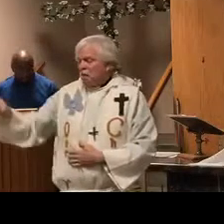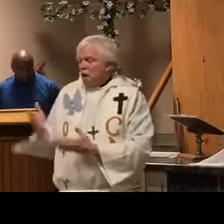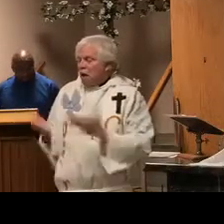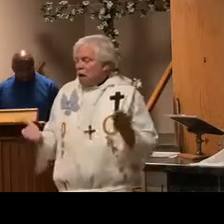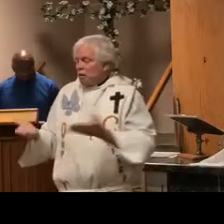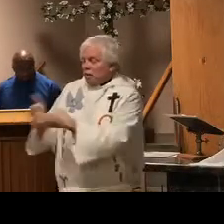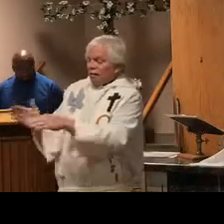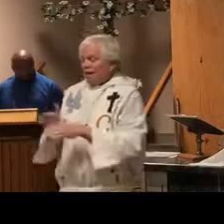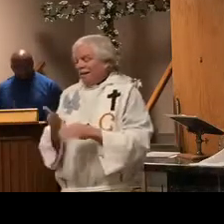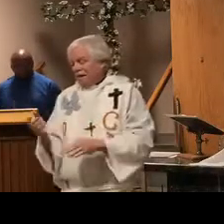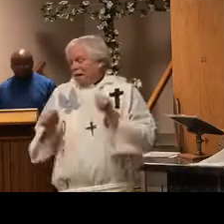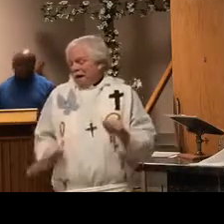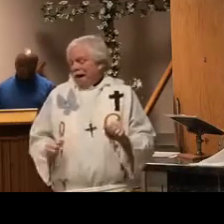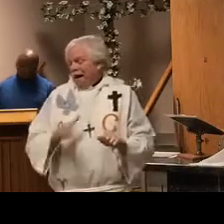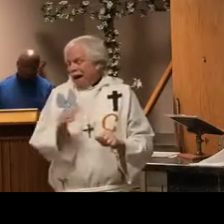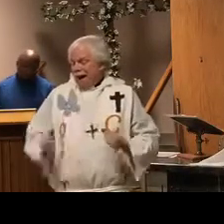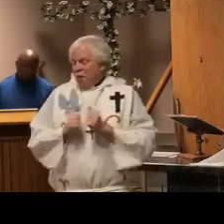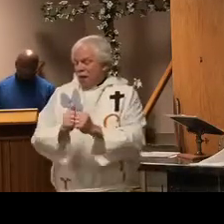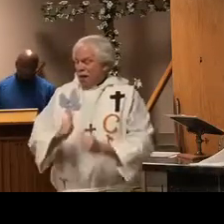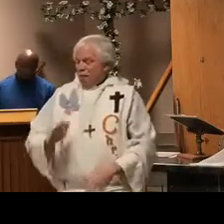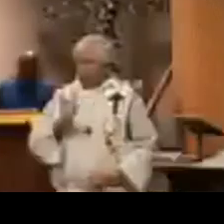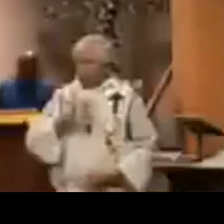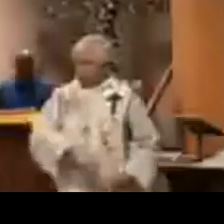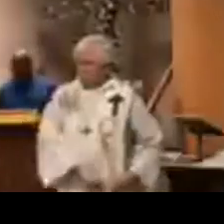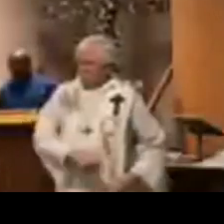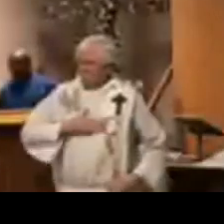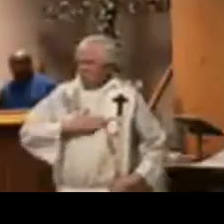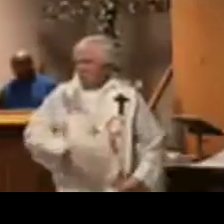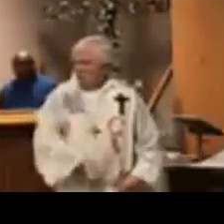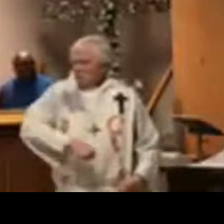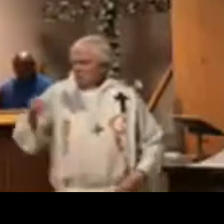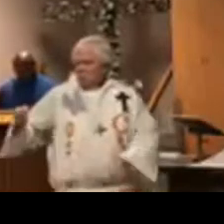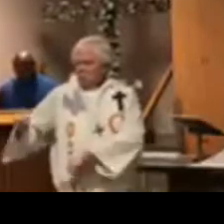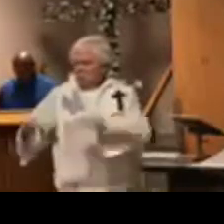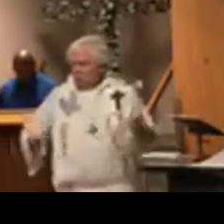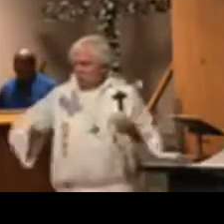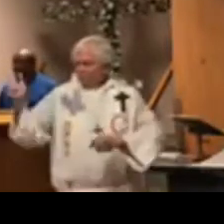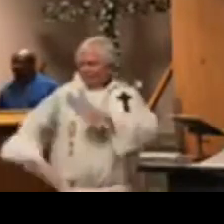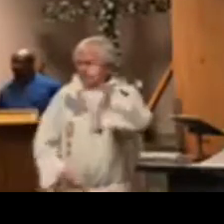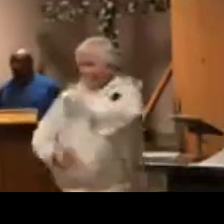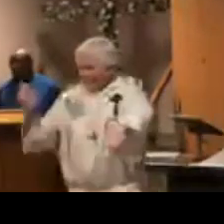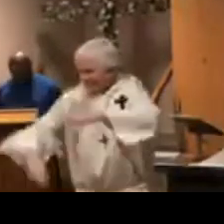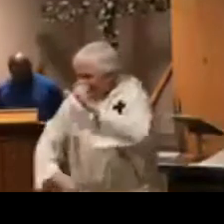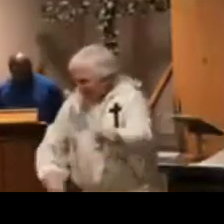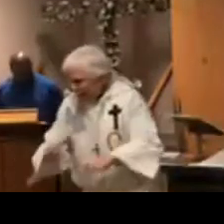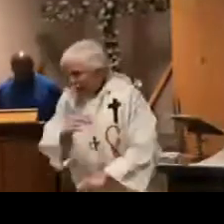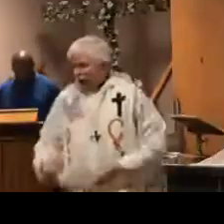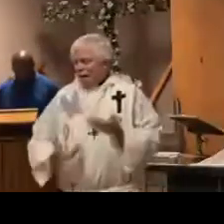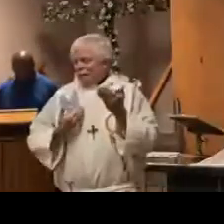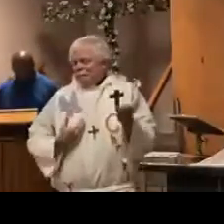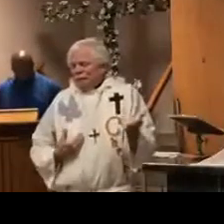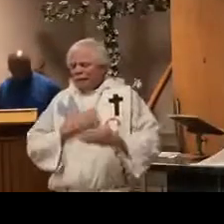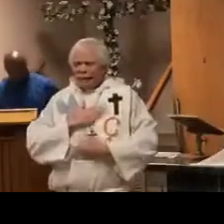things. And with our swords, we can cut them to pieces, and we will destroy